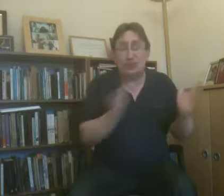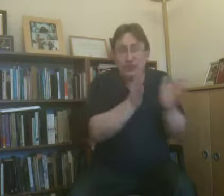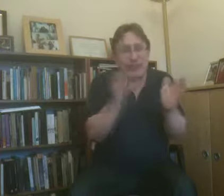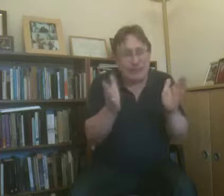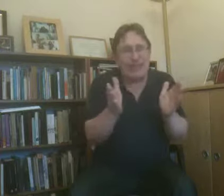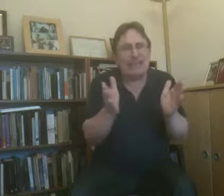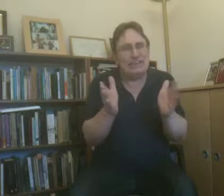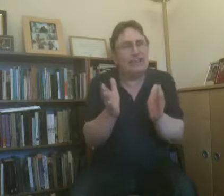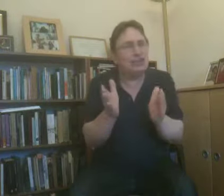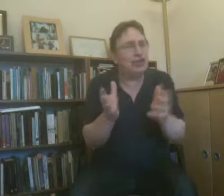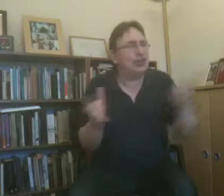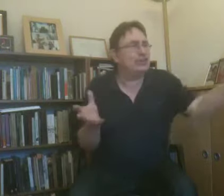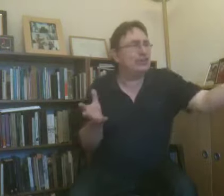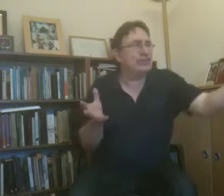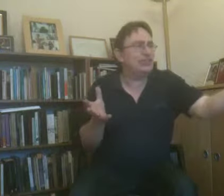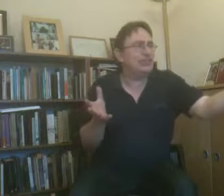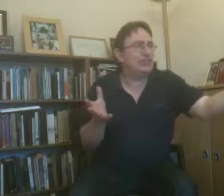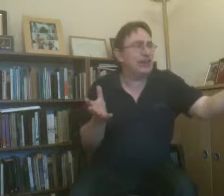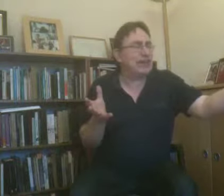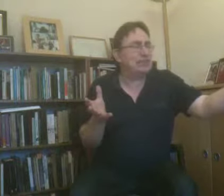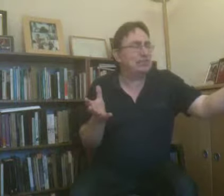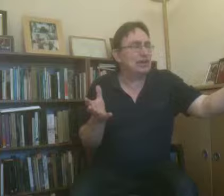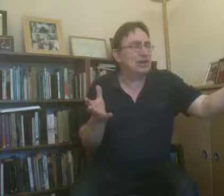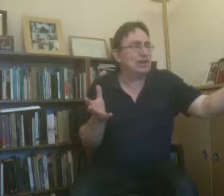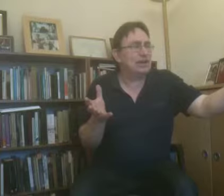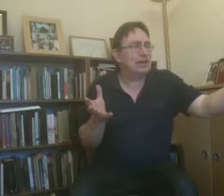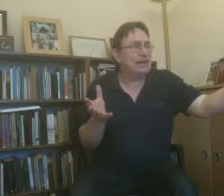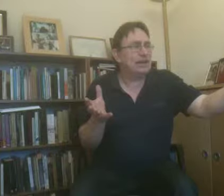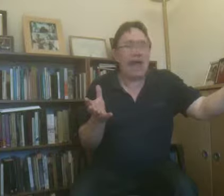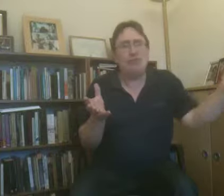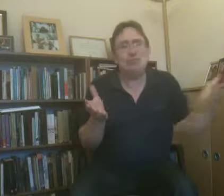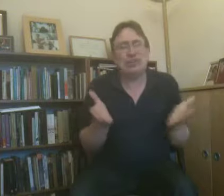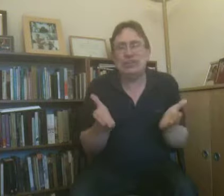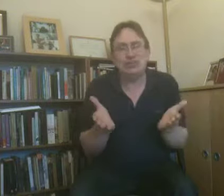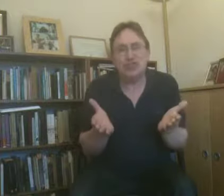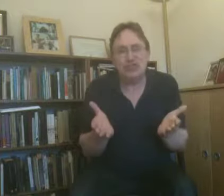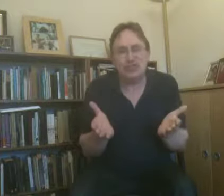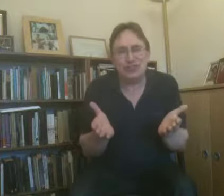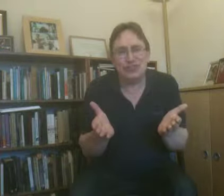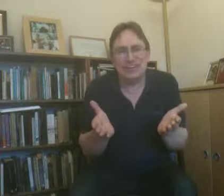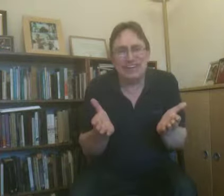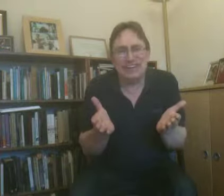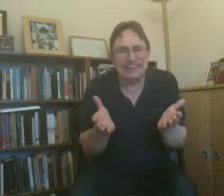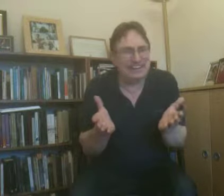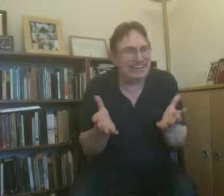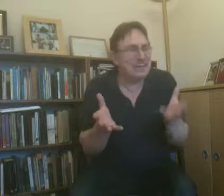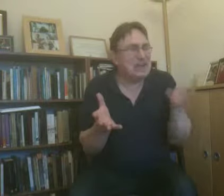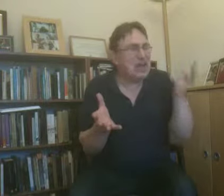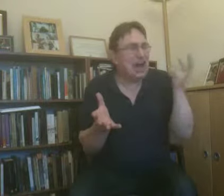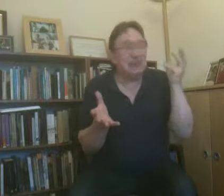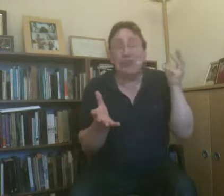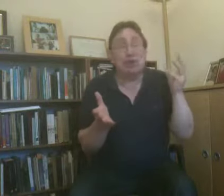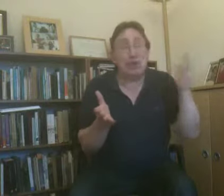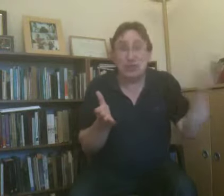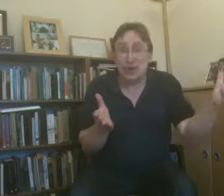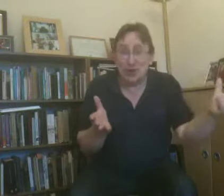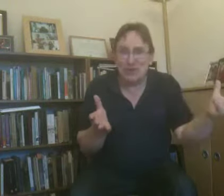you see? It's like John is sort of saying, everybody needs Jesus. And it doesn't matter where you come